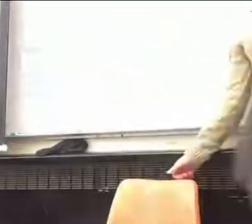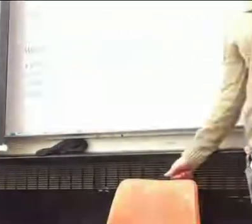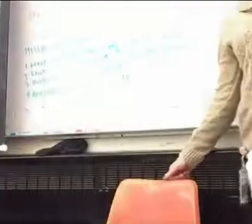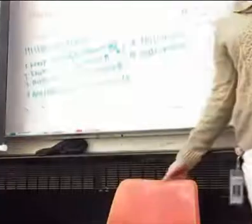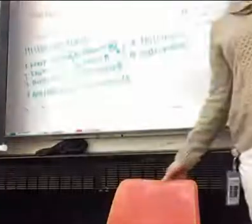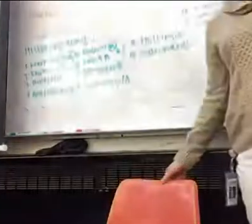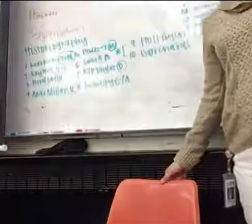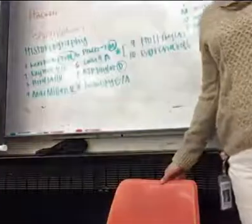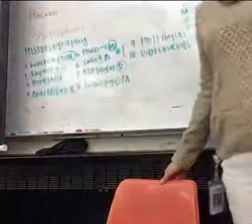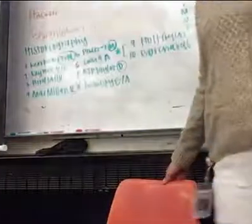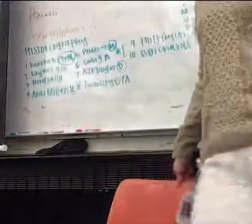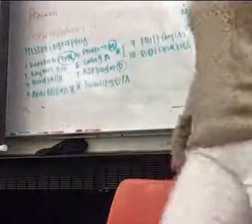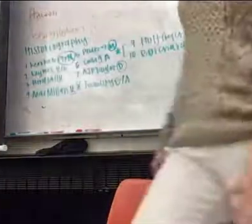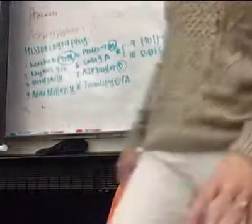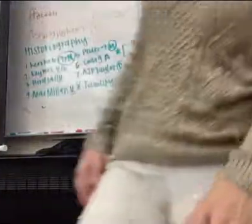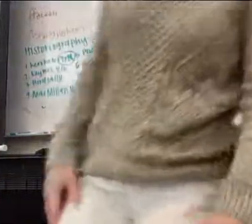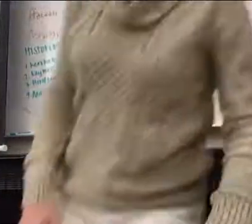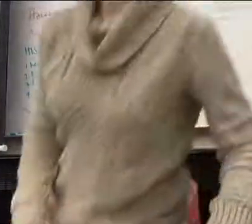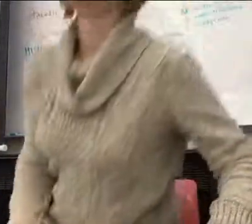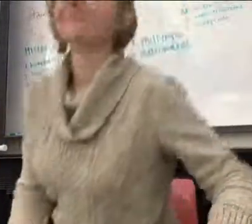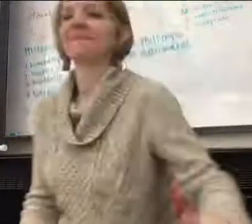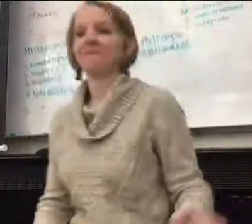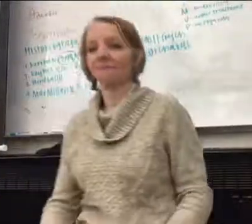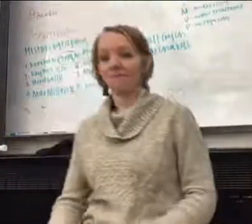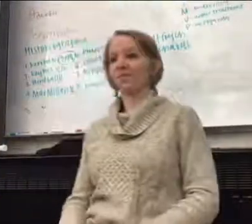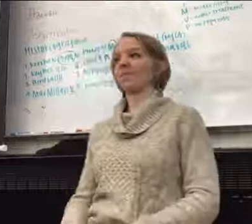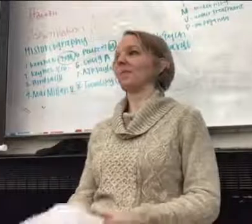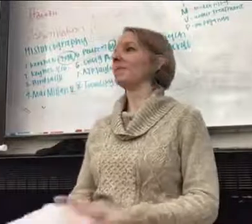Now, it is